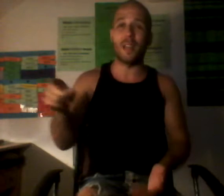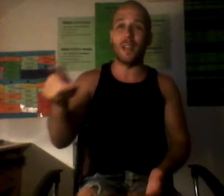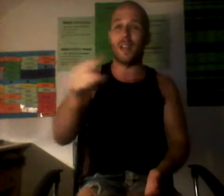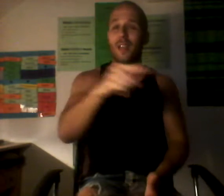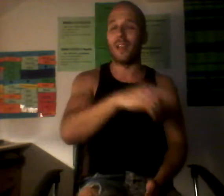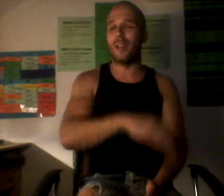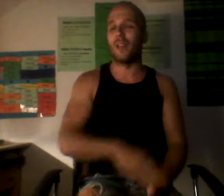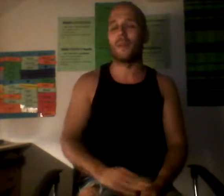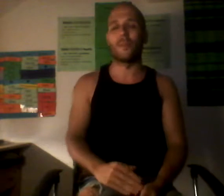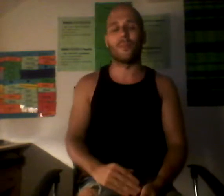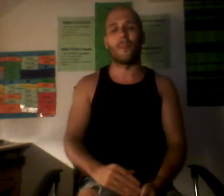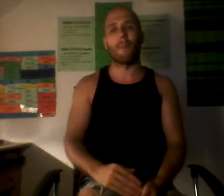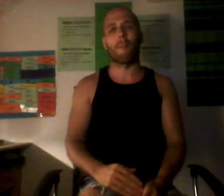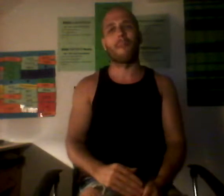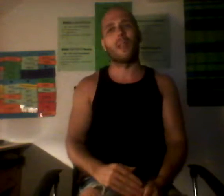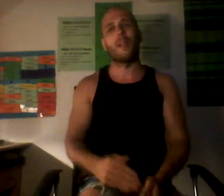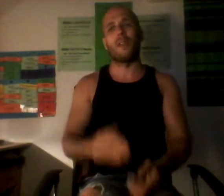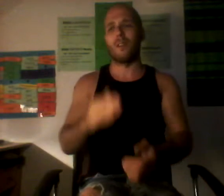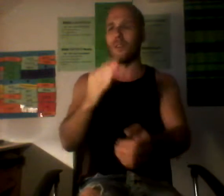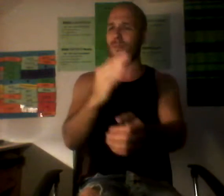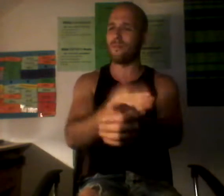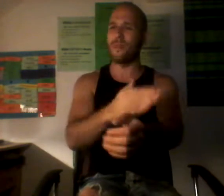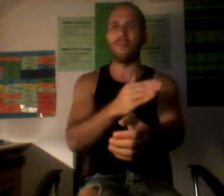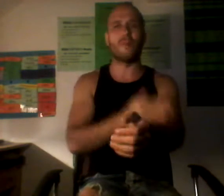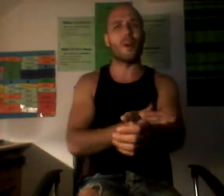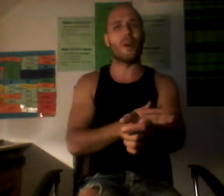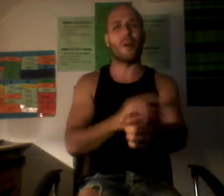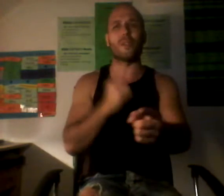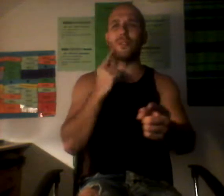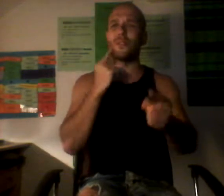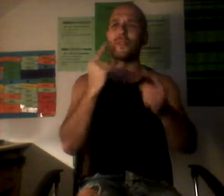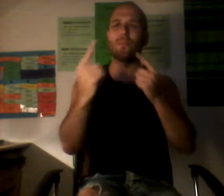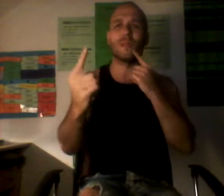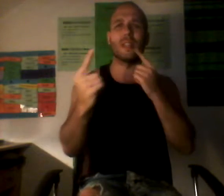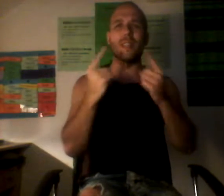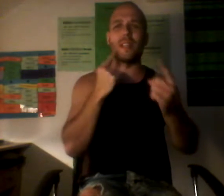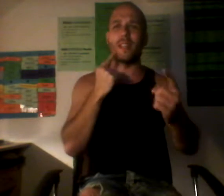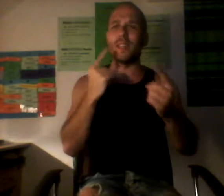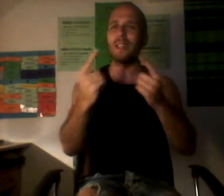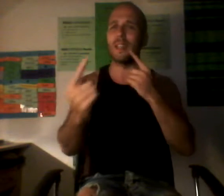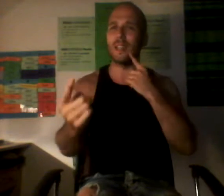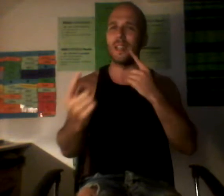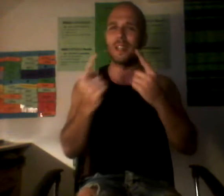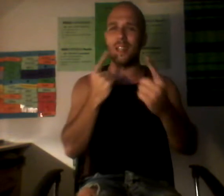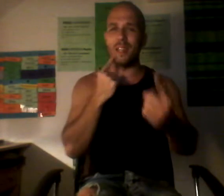there, oh, before you